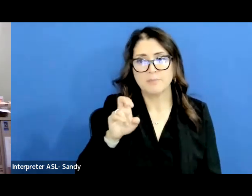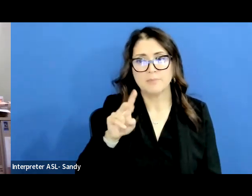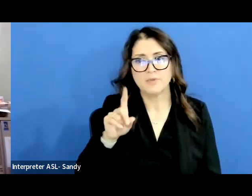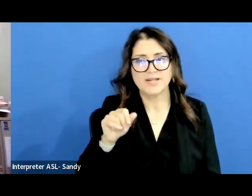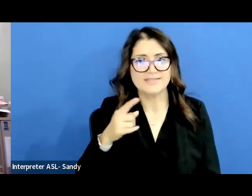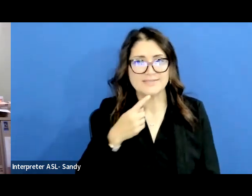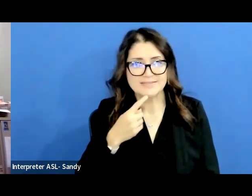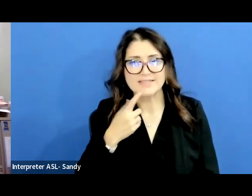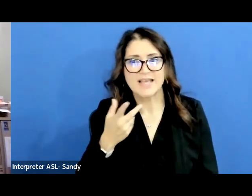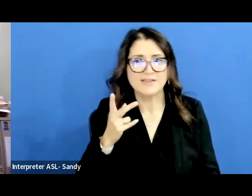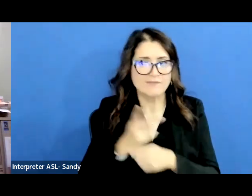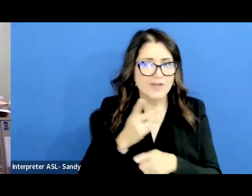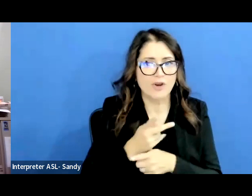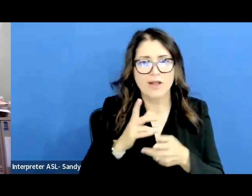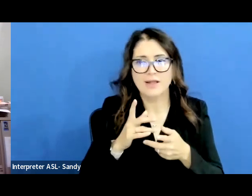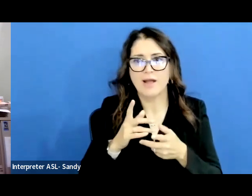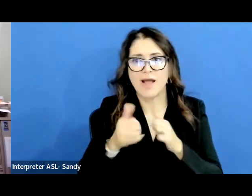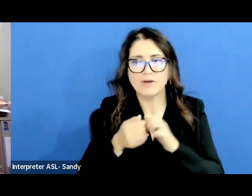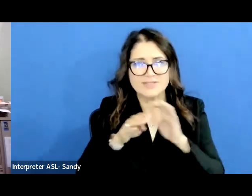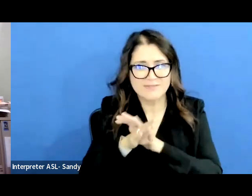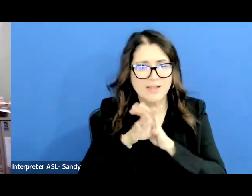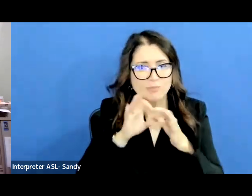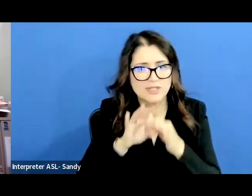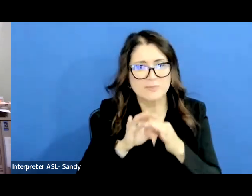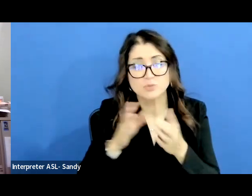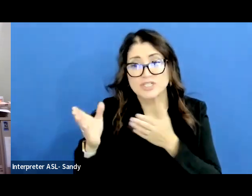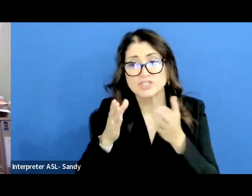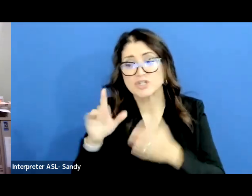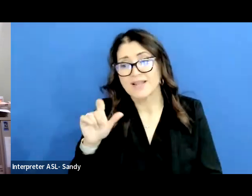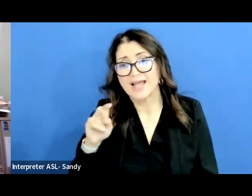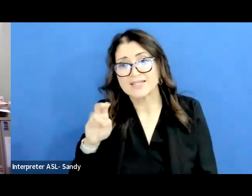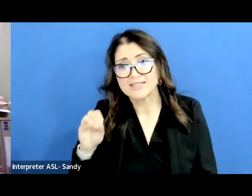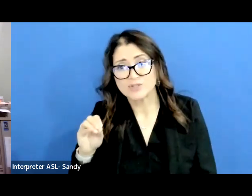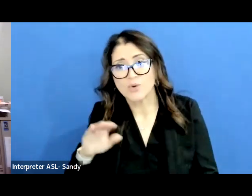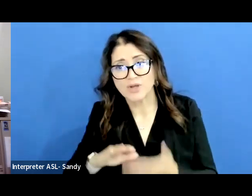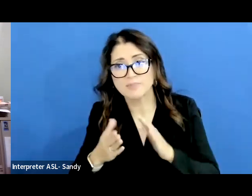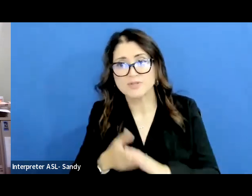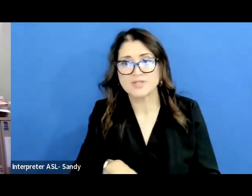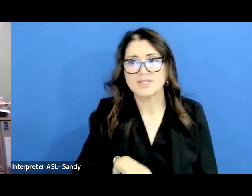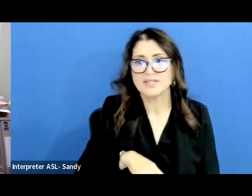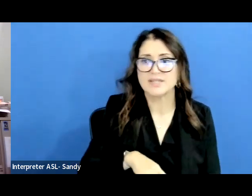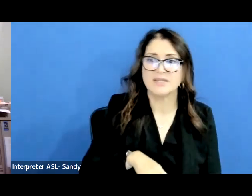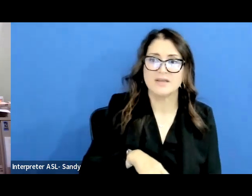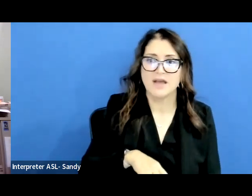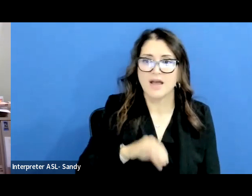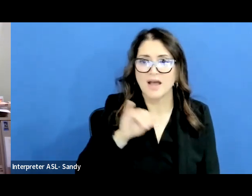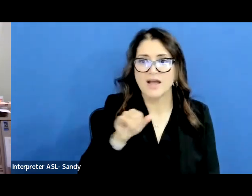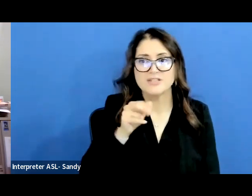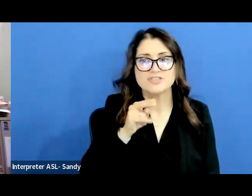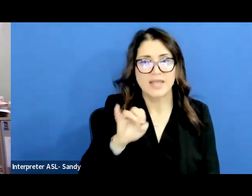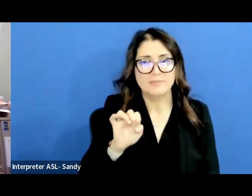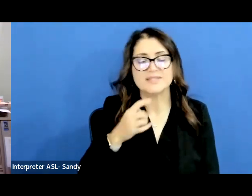that we can serve the Latino community. Jamie saying, I love the I Got a Guy approach. In Idaho, the Silk has worked with